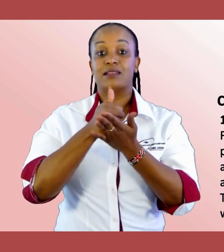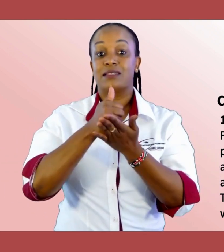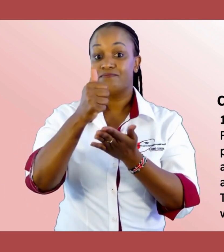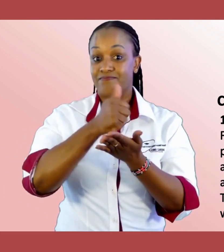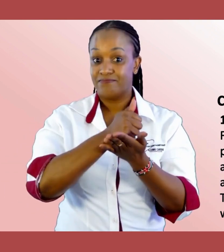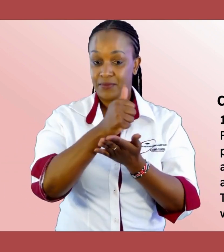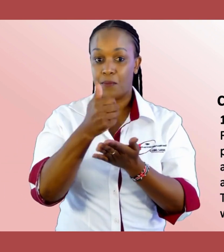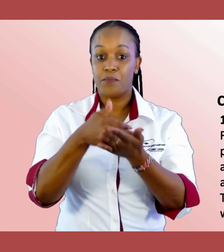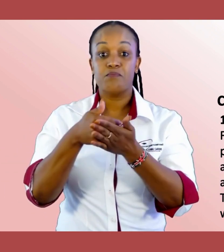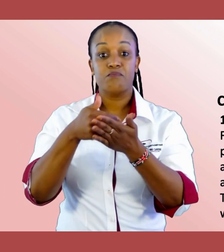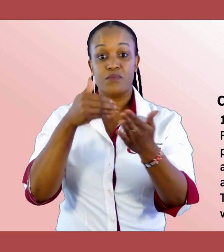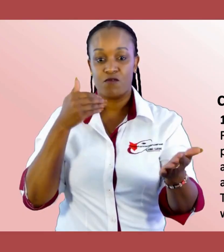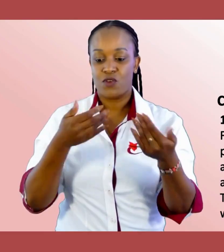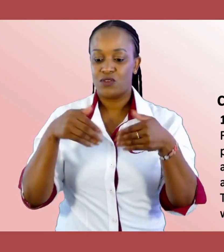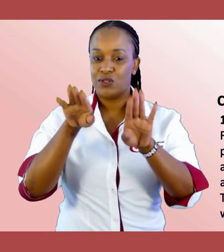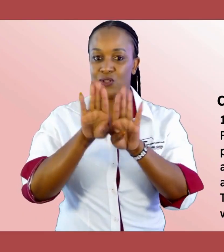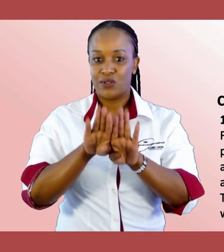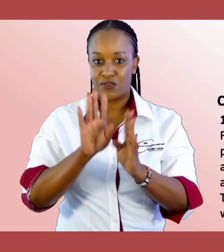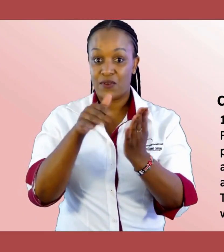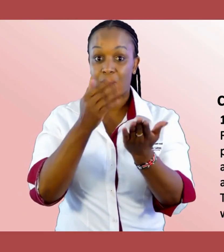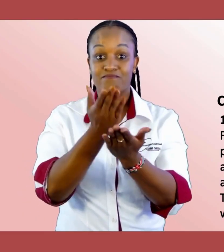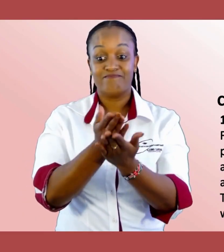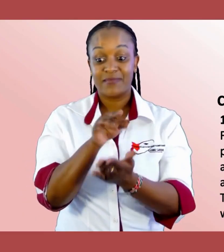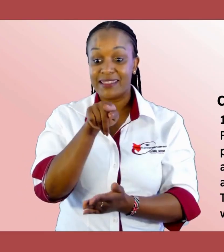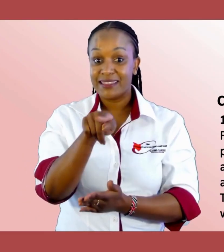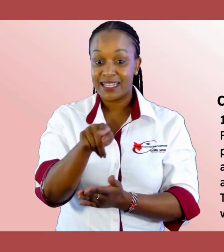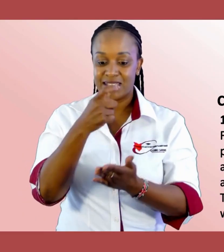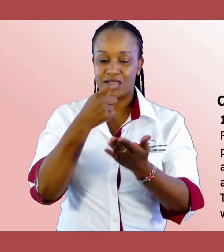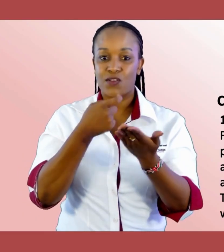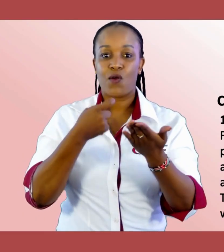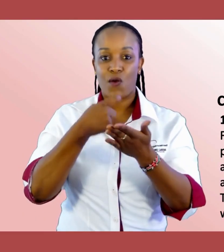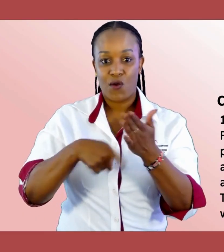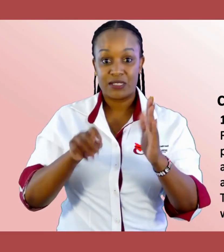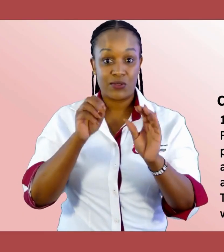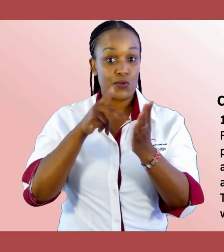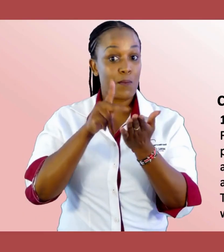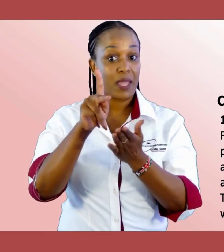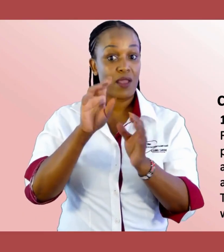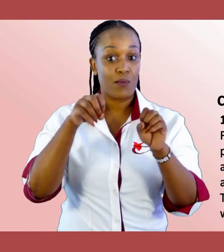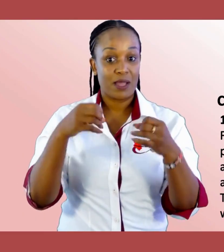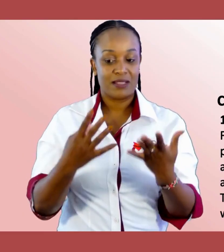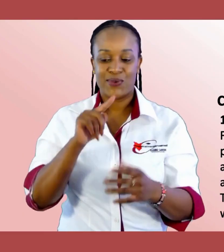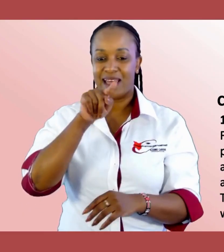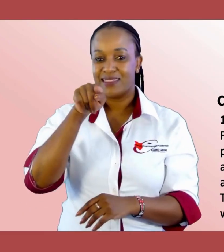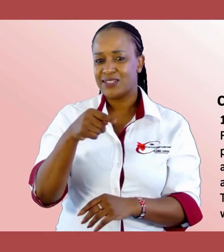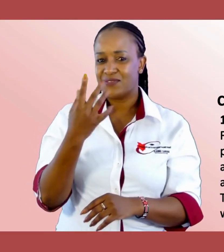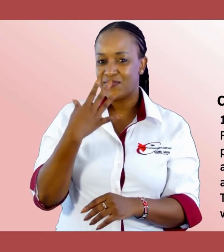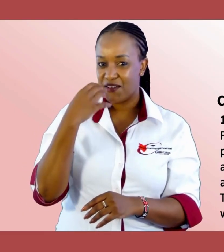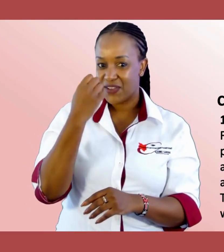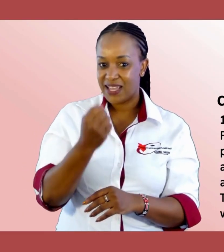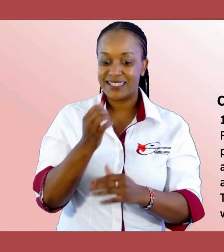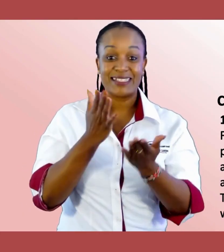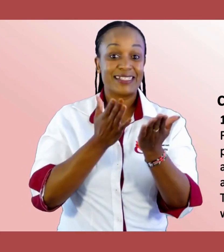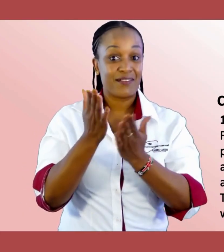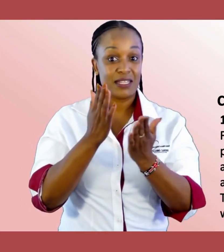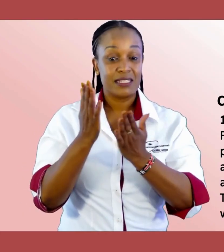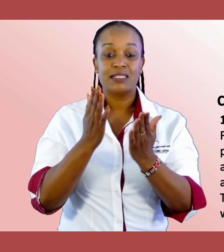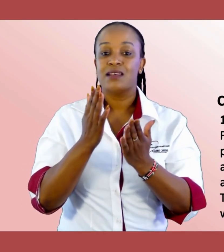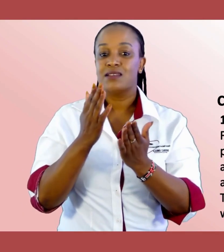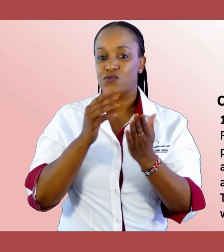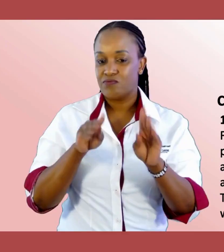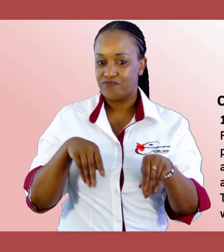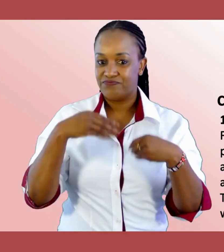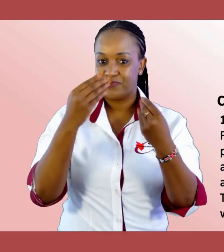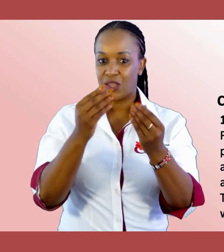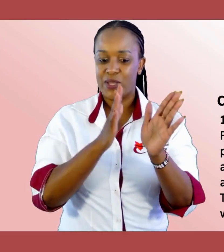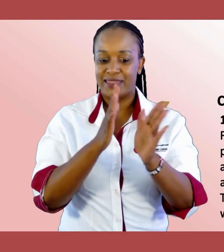before closure of the application. The cost is Kenya shillings 1,500 and the service is